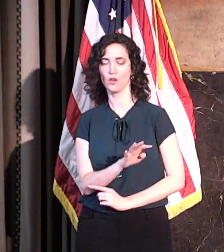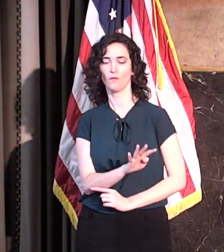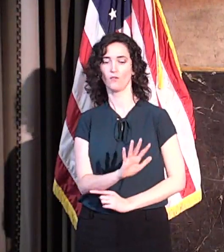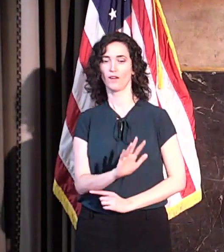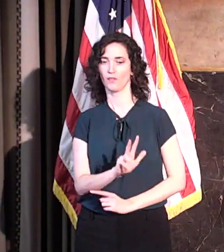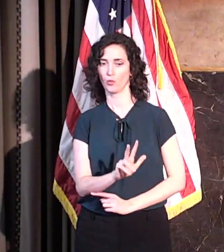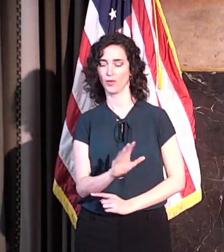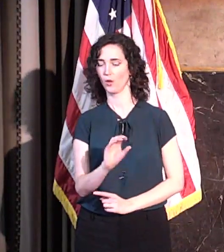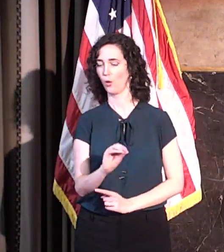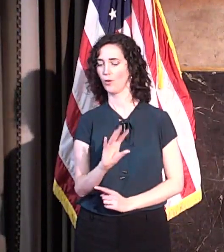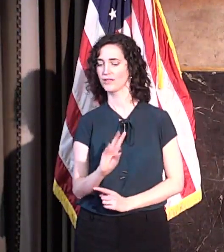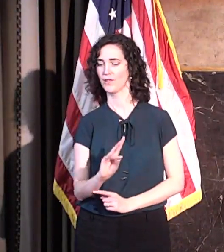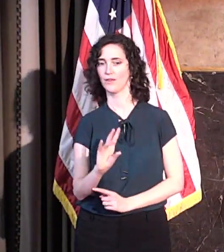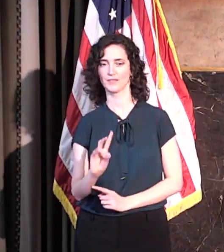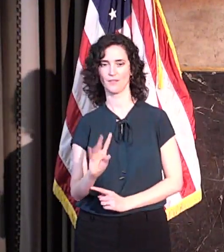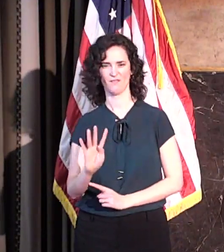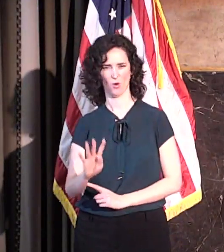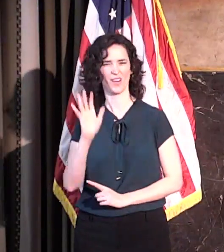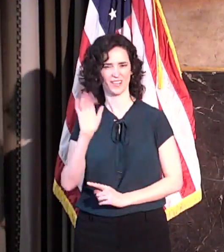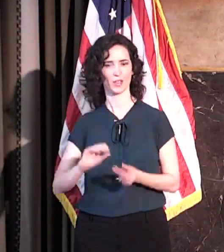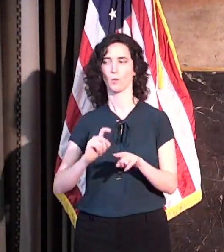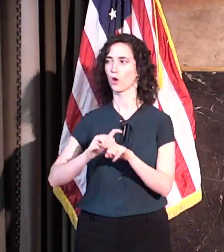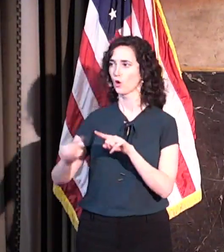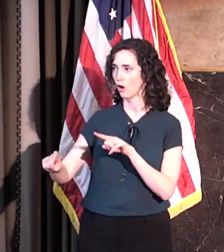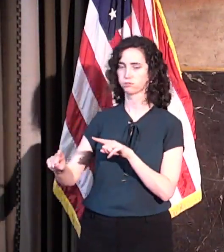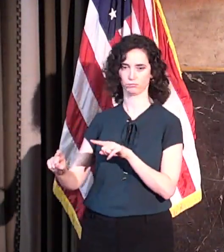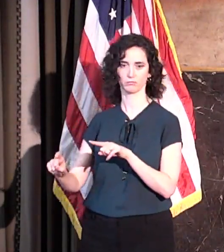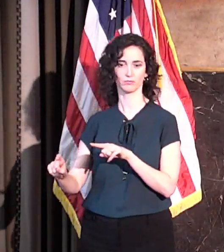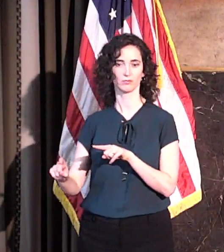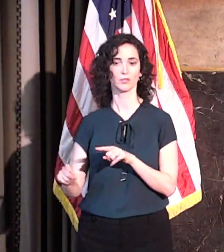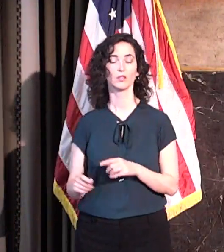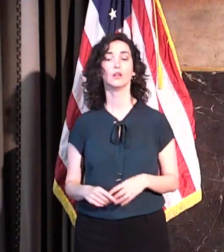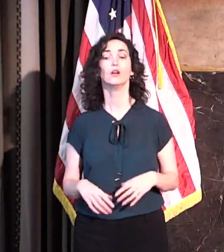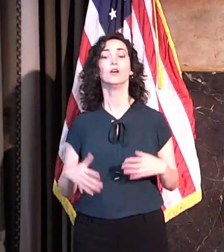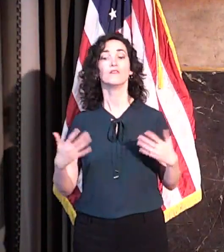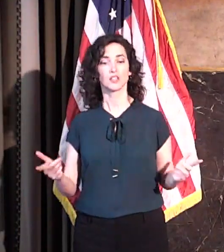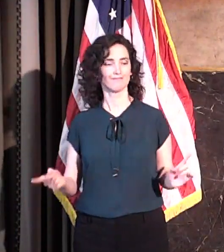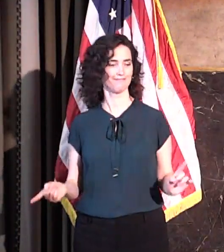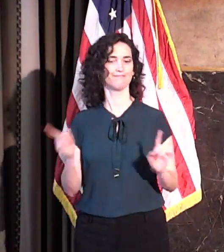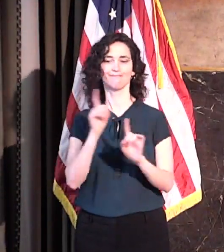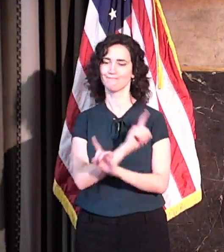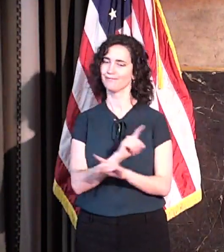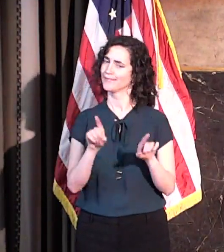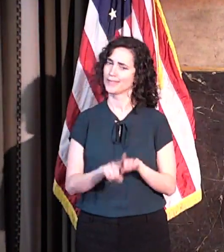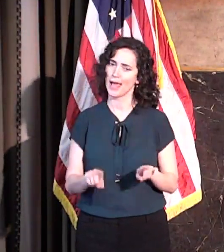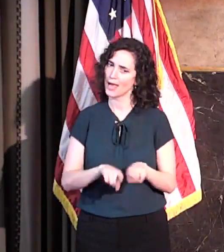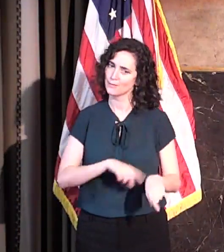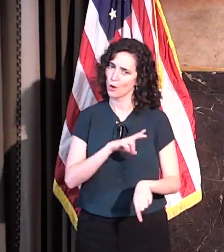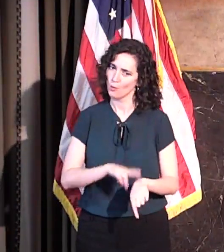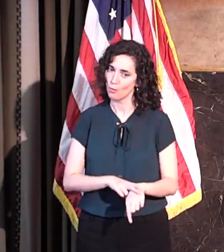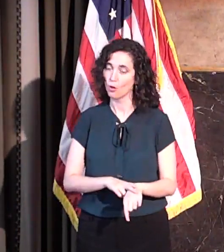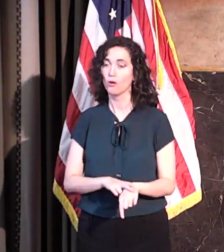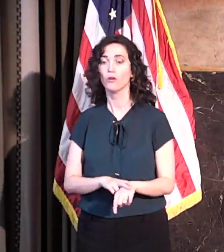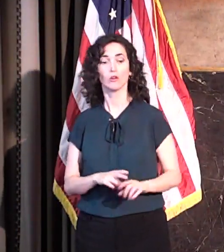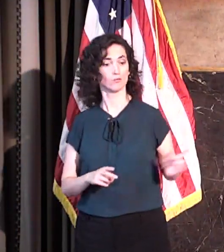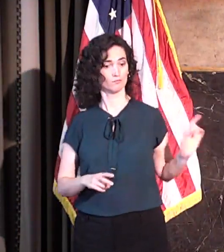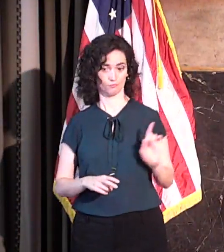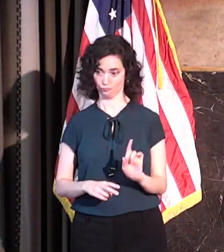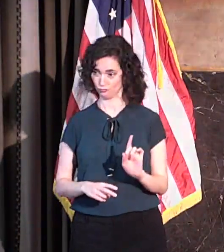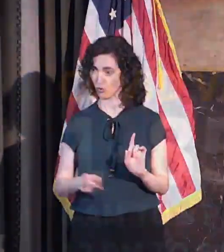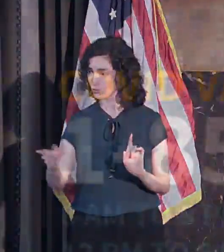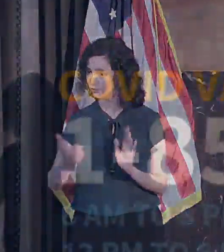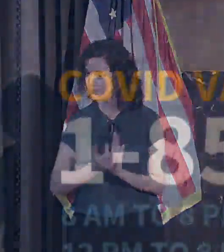1-855-453-0774. And at this time, I'm going to ask Dr. Cantor to come up. As usual, please direct any questions you have to him while